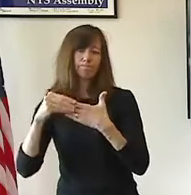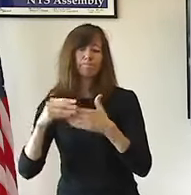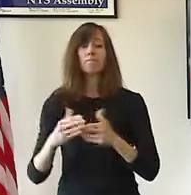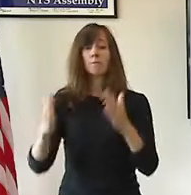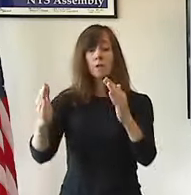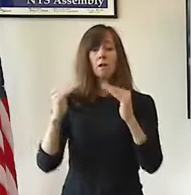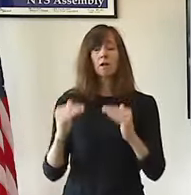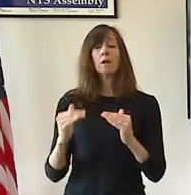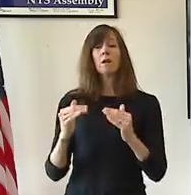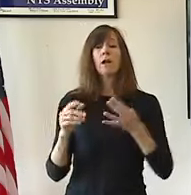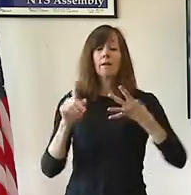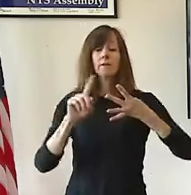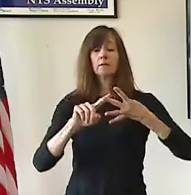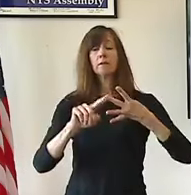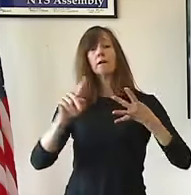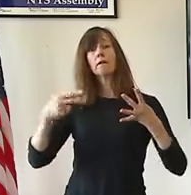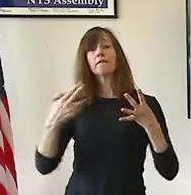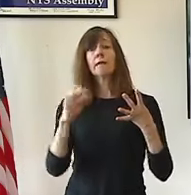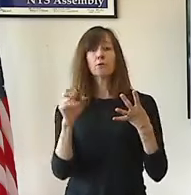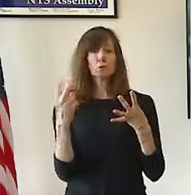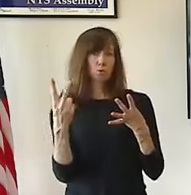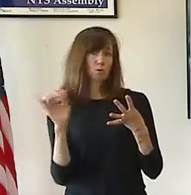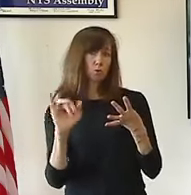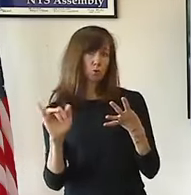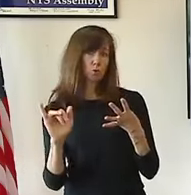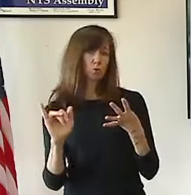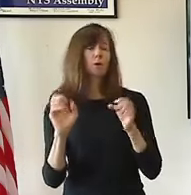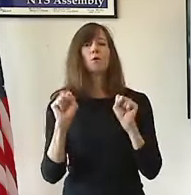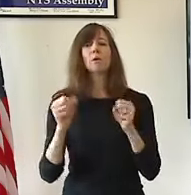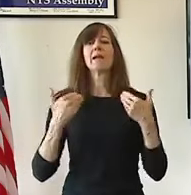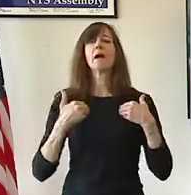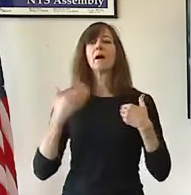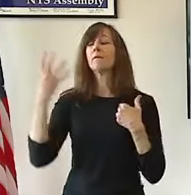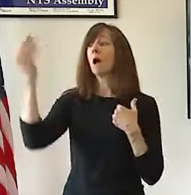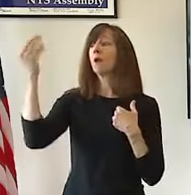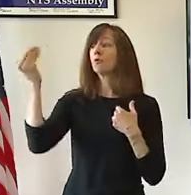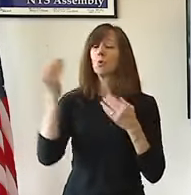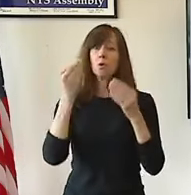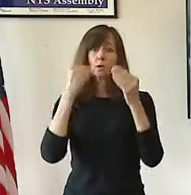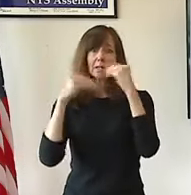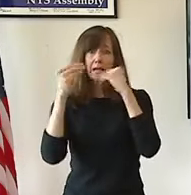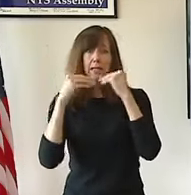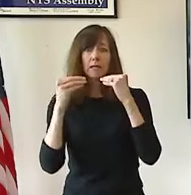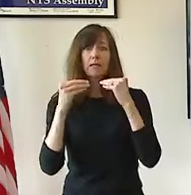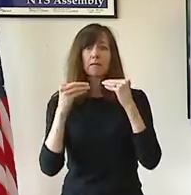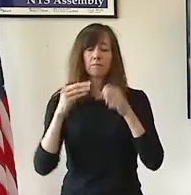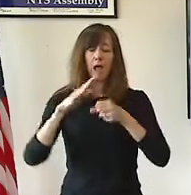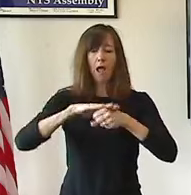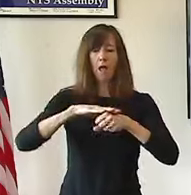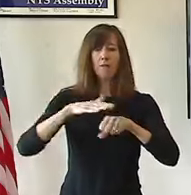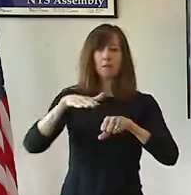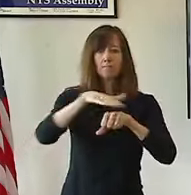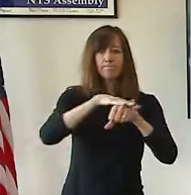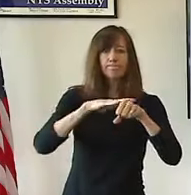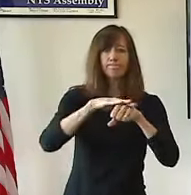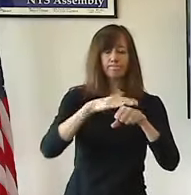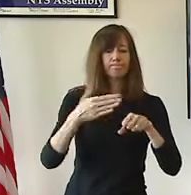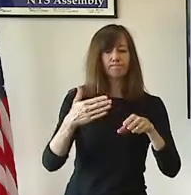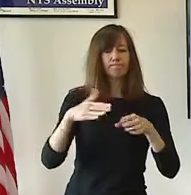Phase 2, again, you can have that outdoor dining. You can also have on-premises, as we